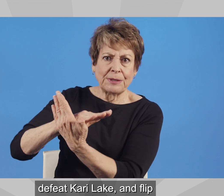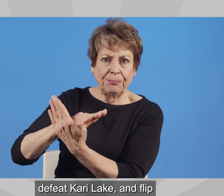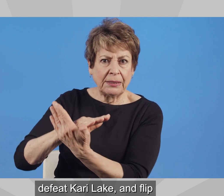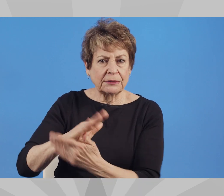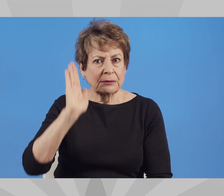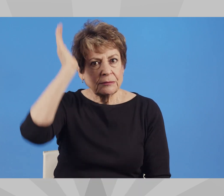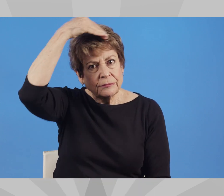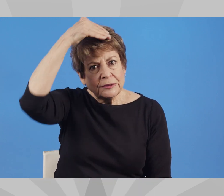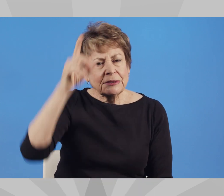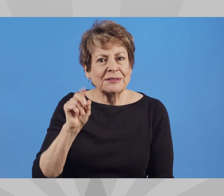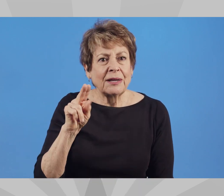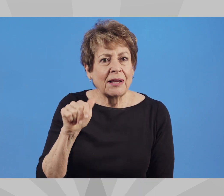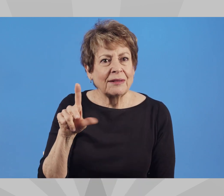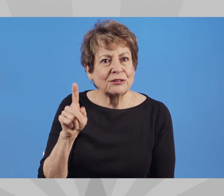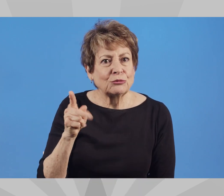state legislature.